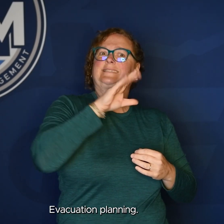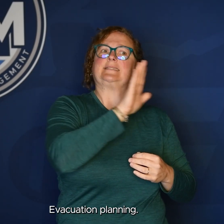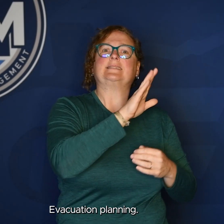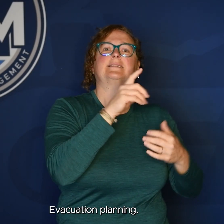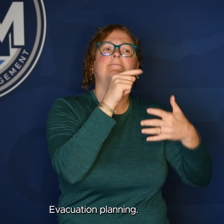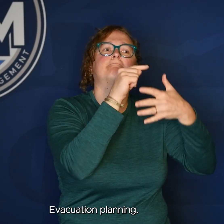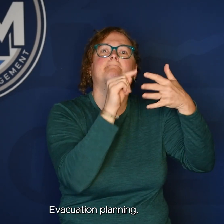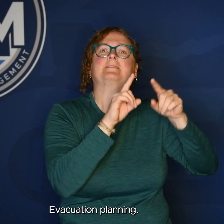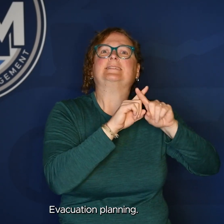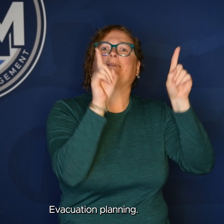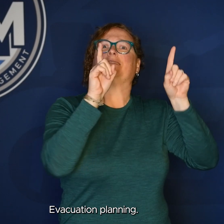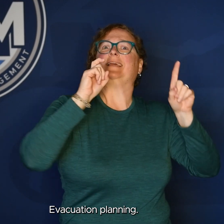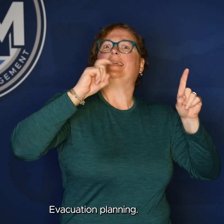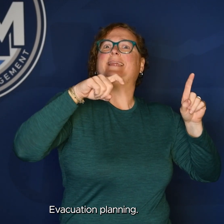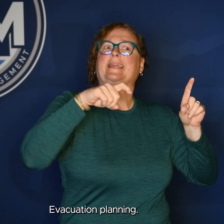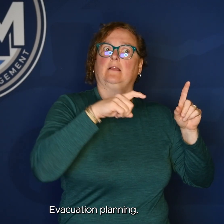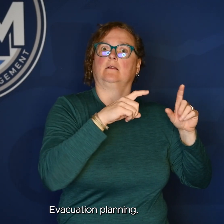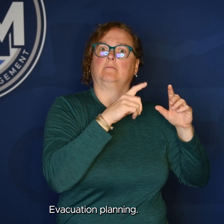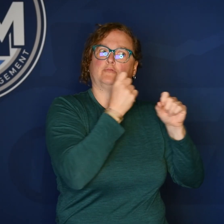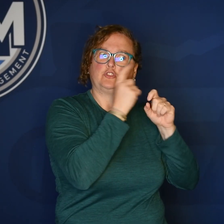Evacuation planning.